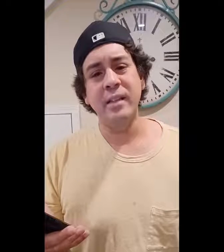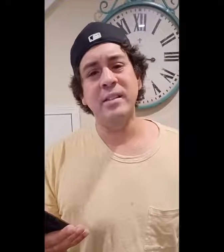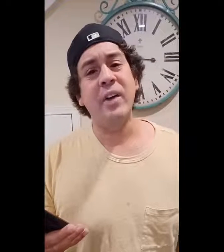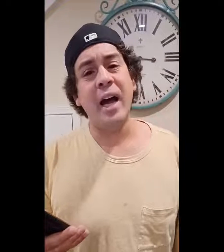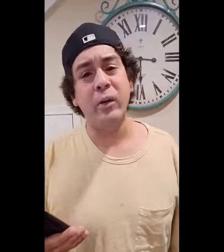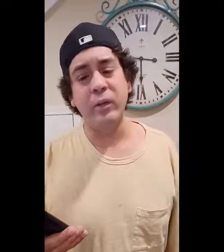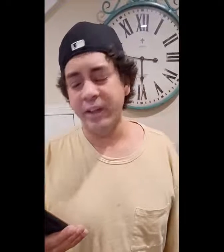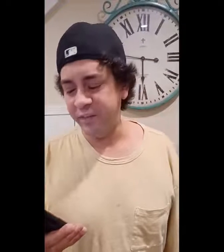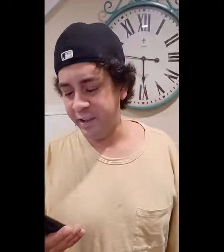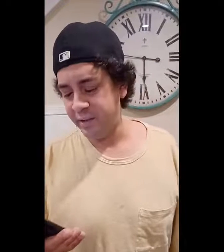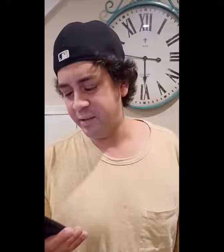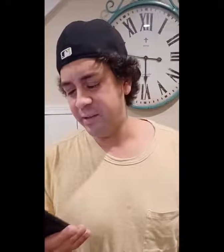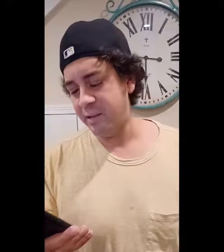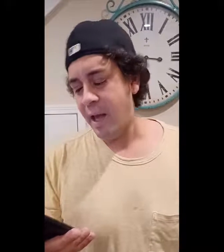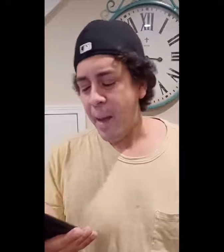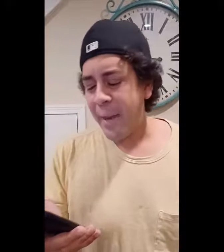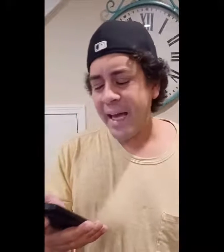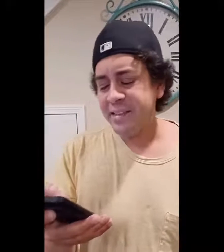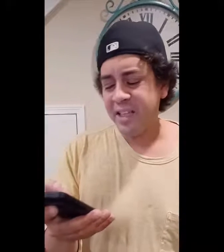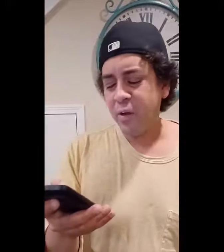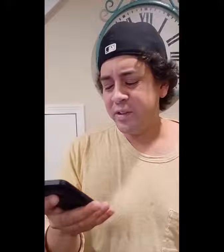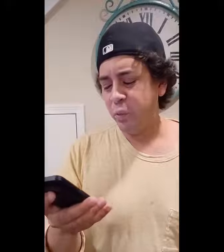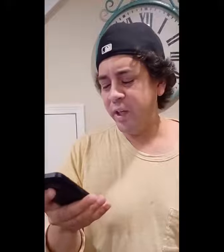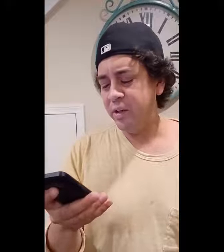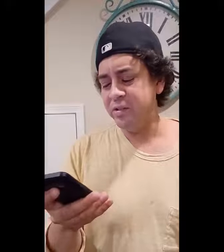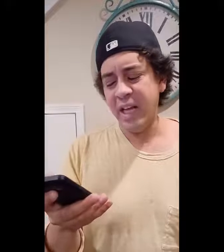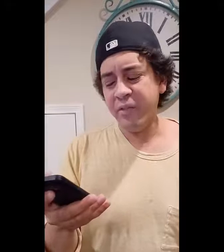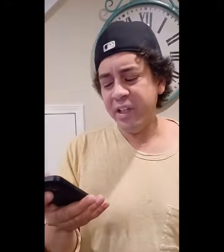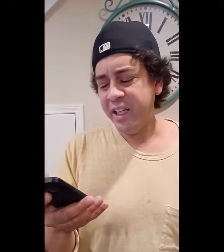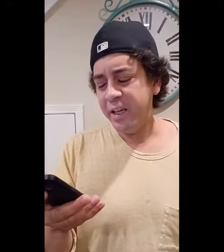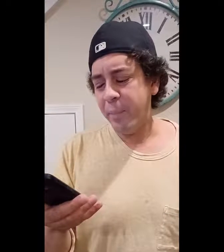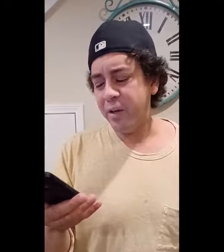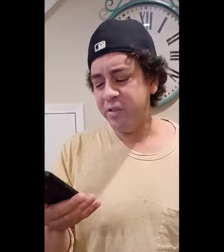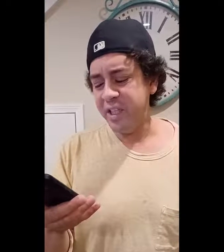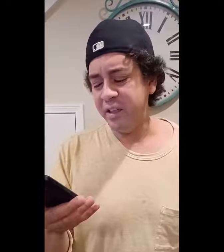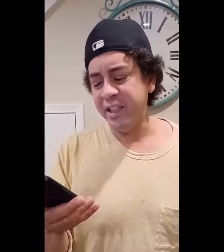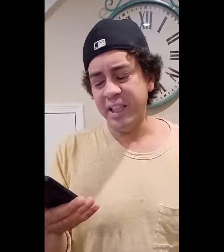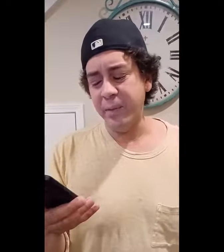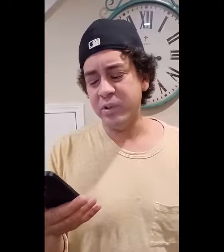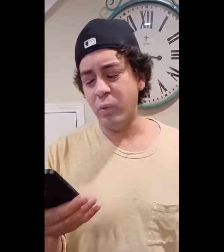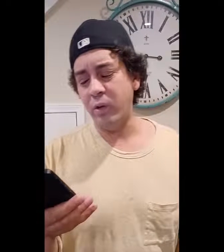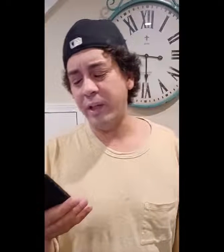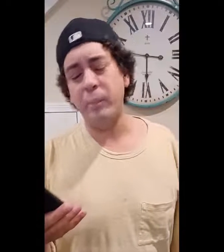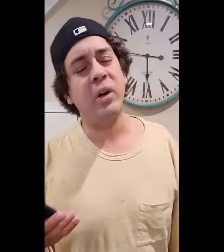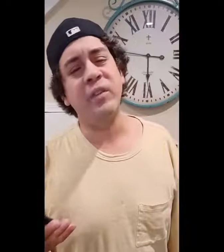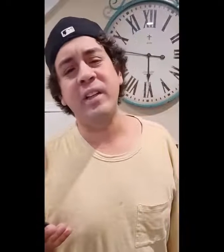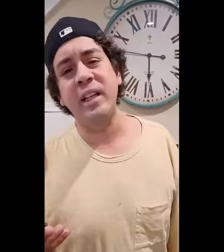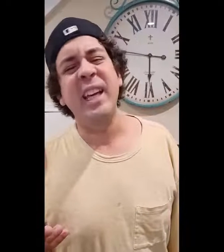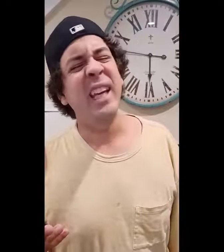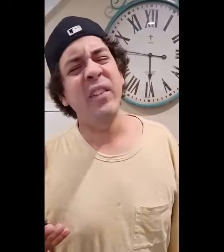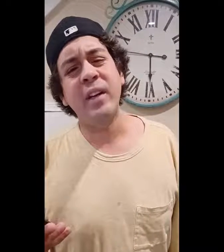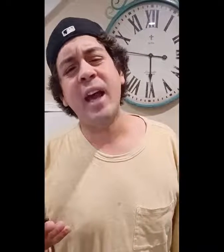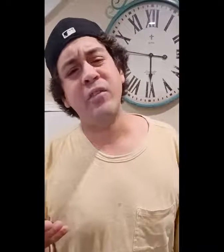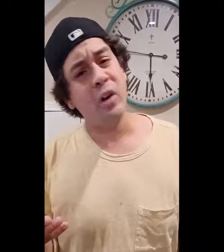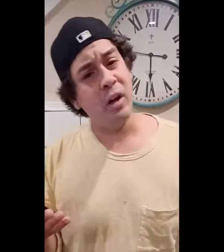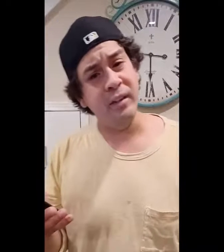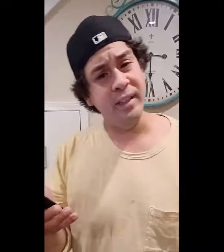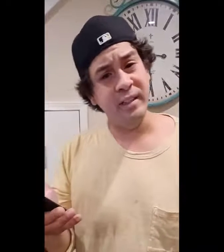of hieroglyphics. Passed down as wheels, never needed a better deal. It keeps rolling perfectly, even after all these